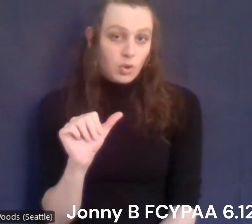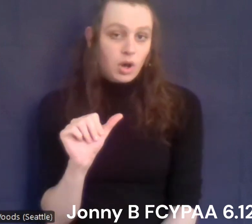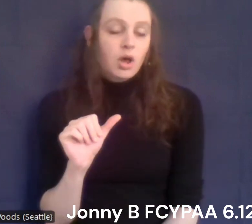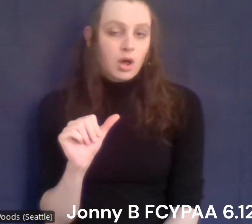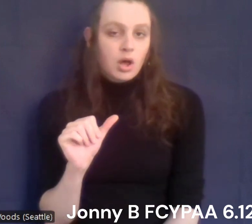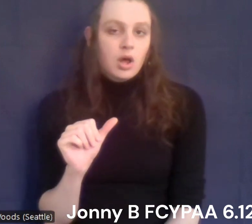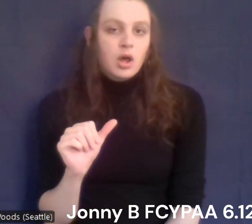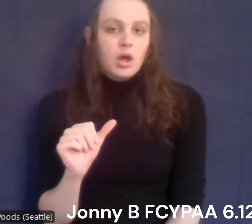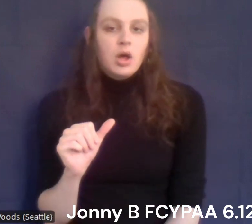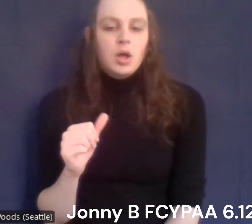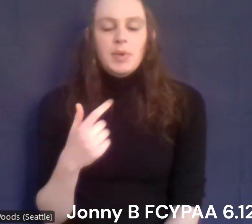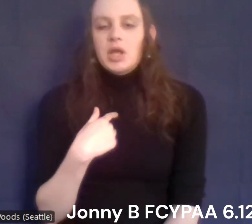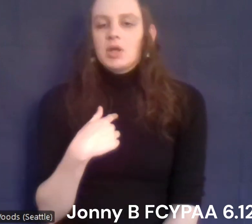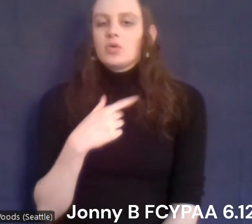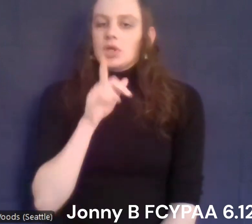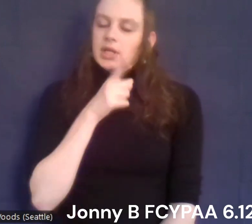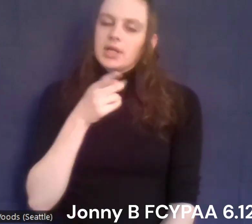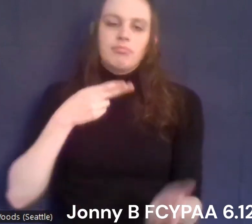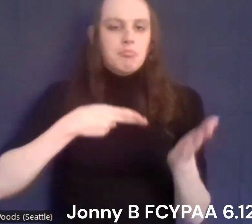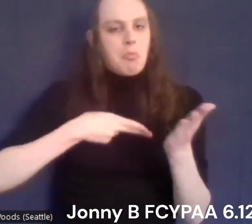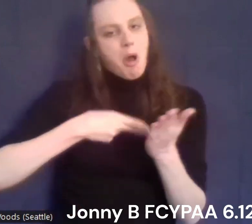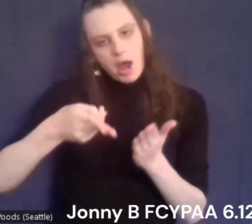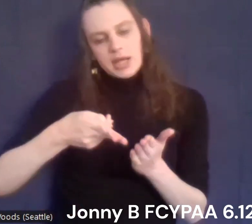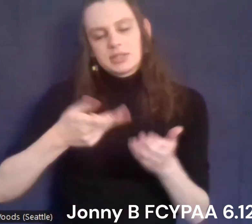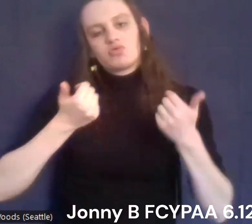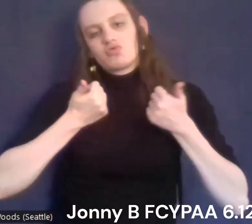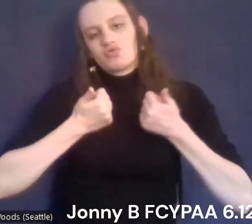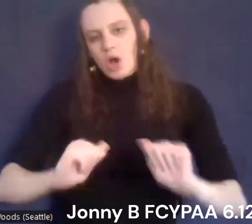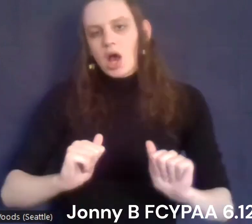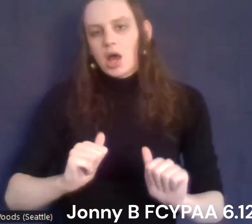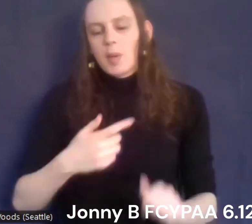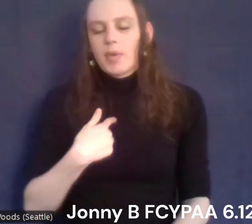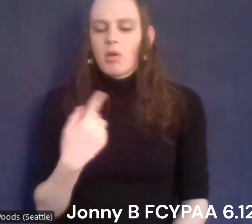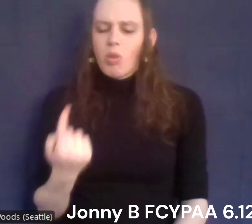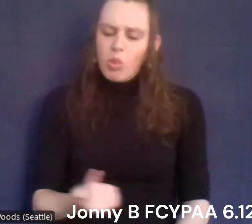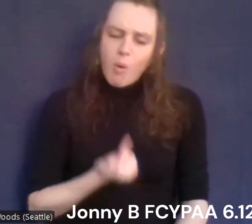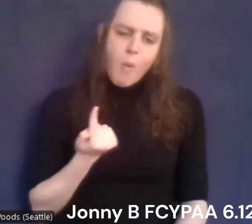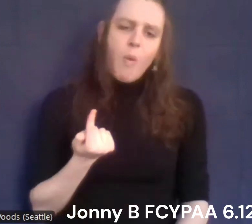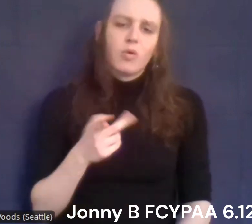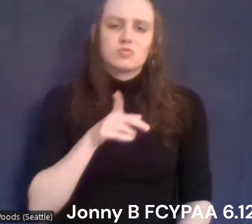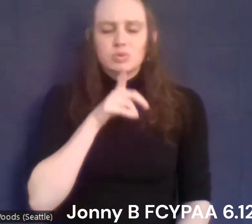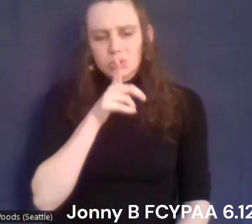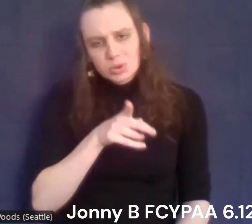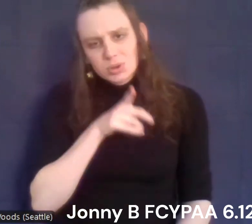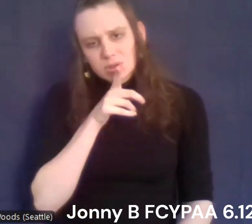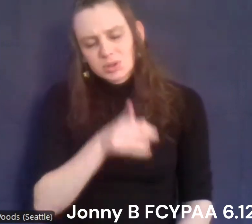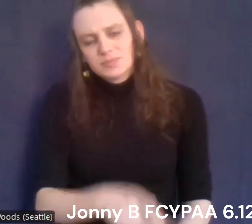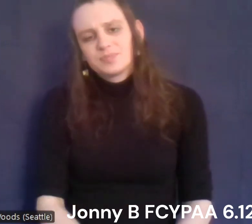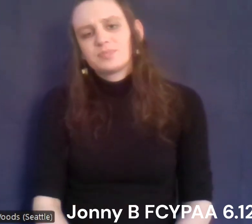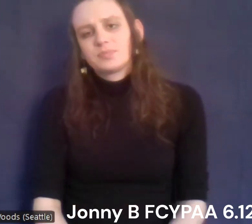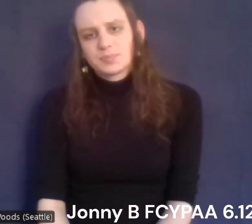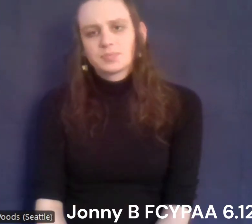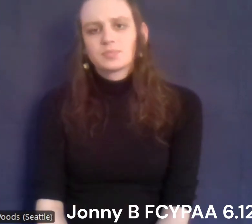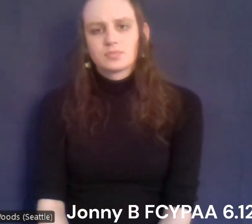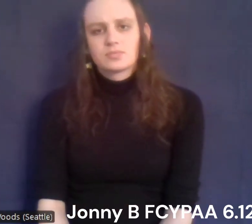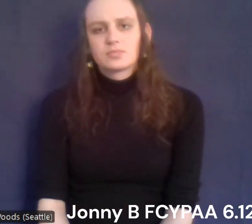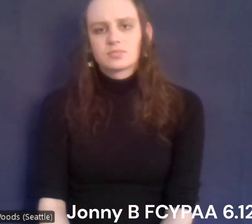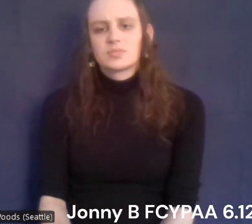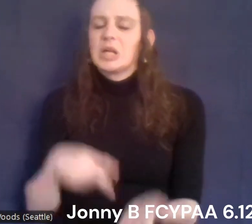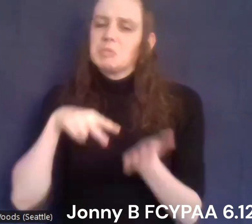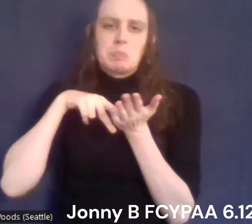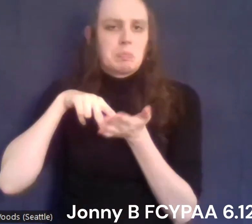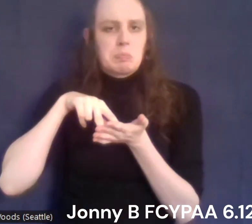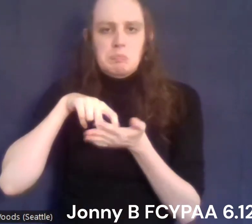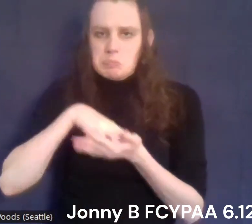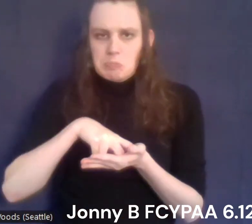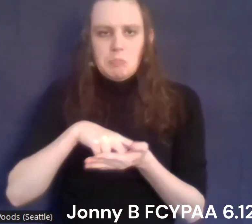giving it an honest effort when I was alone, when I was by myself and doing things and getting on my knees and praying